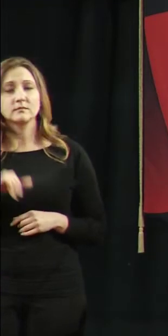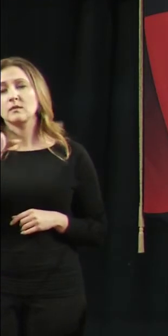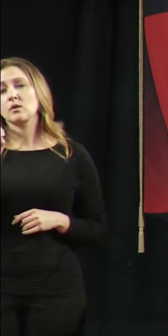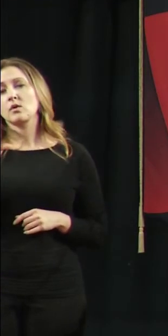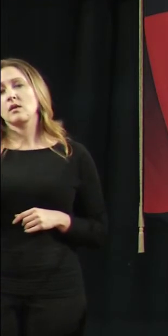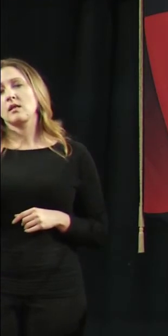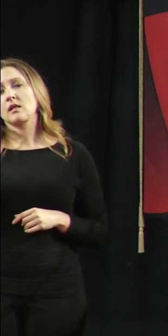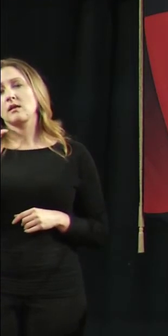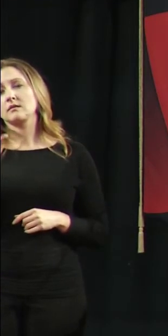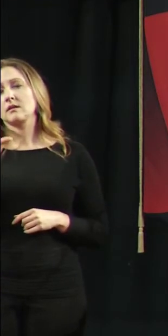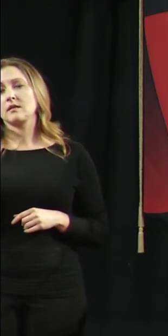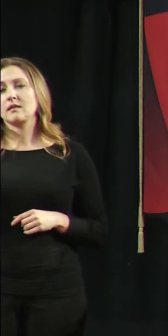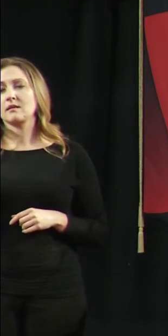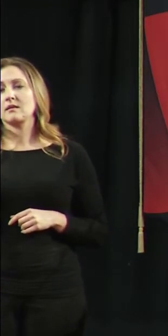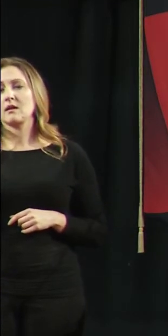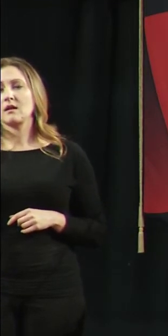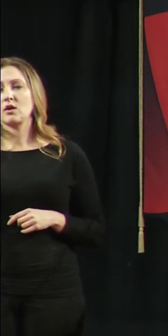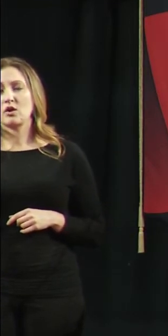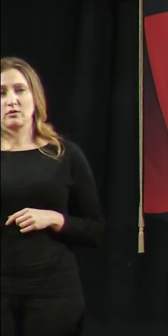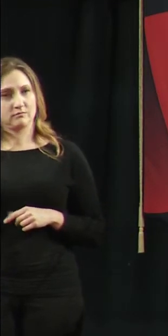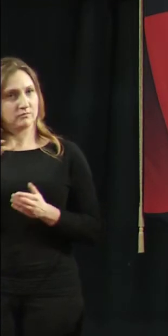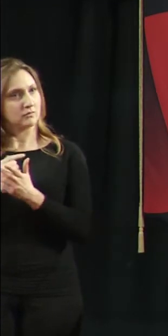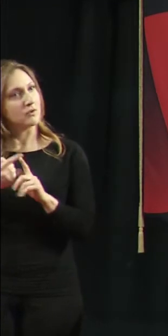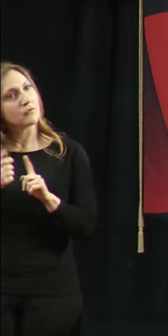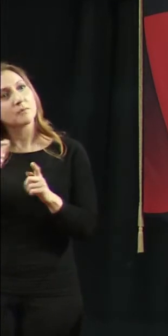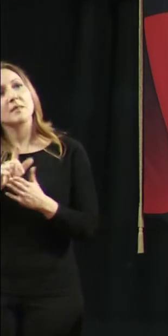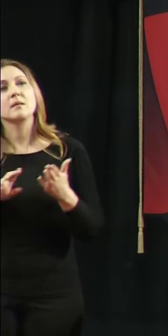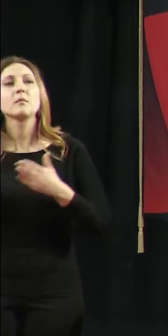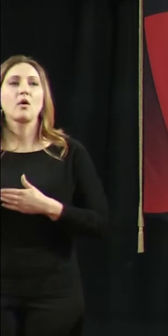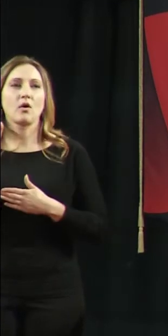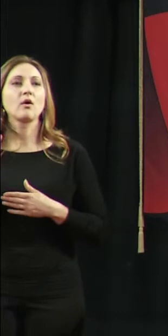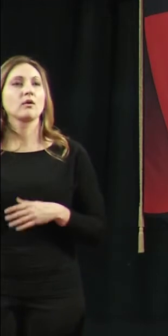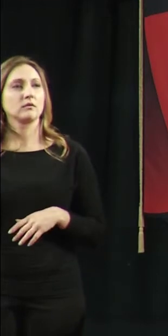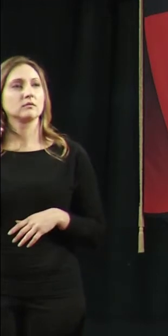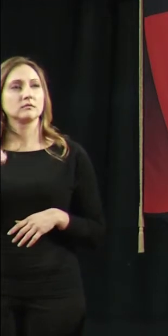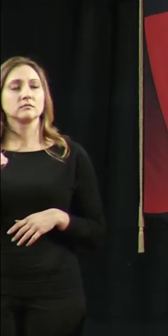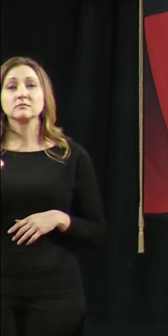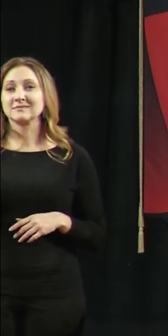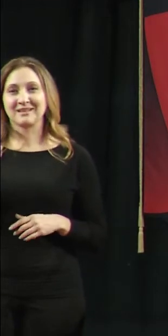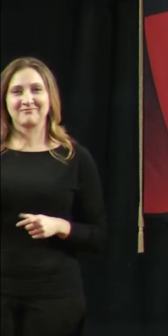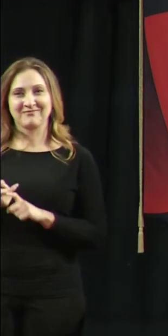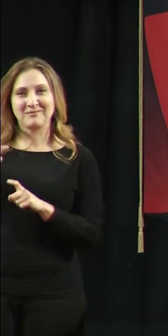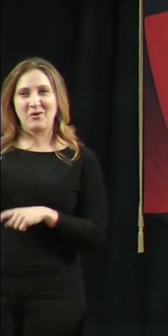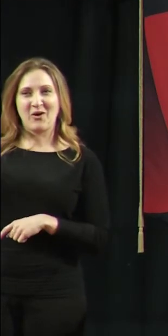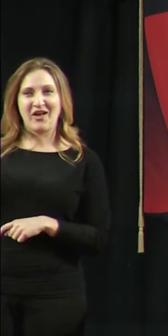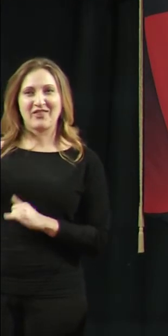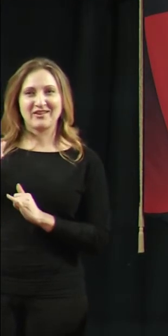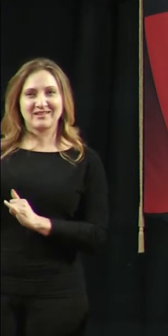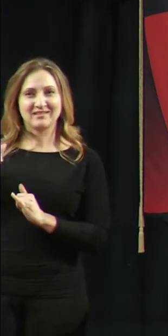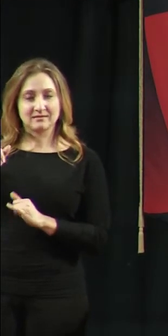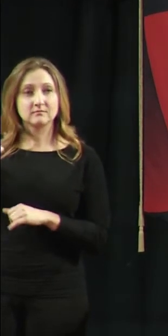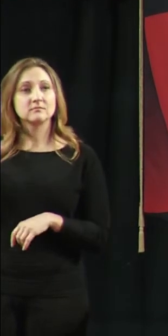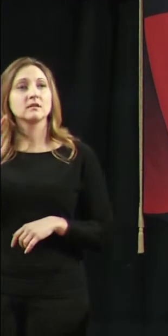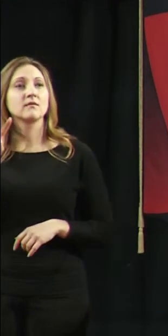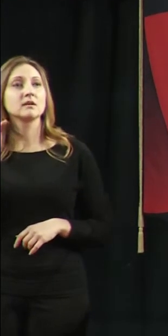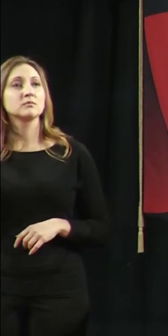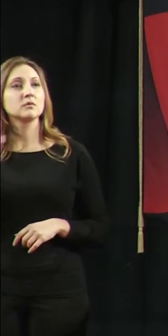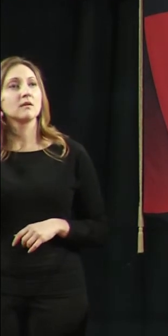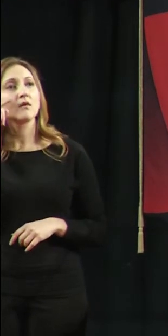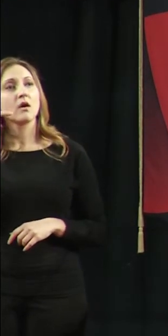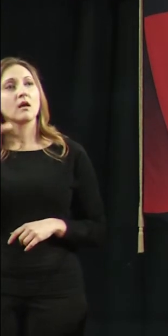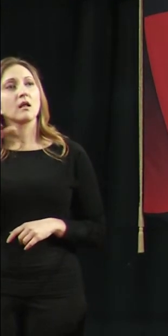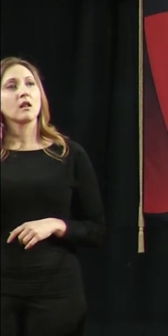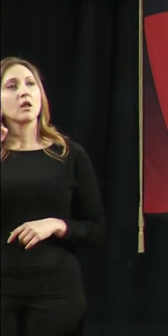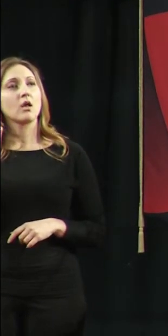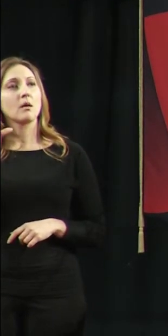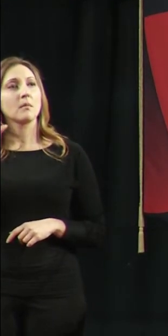Yolanda Lee Conyers, a Lamar University graduate and a fellow Port Arthur native, is Vice President of Global